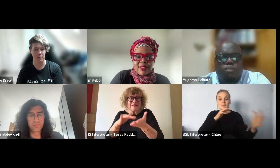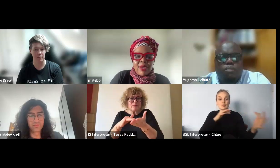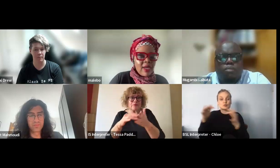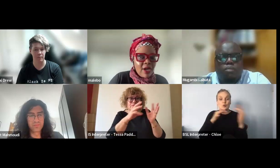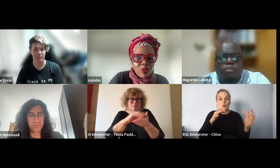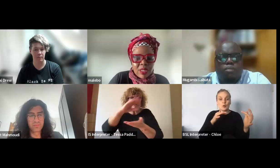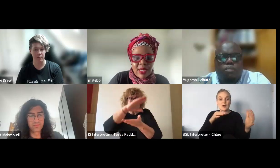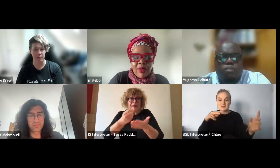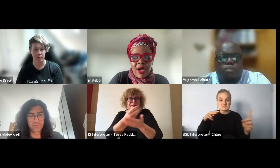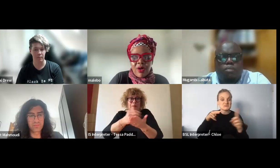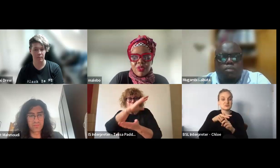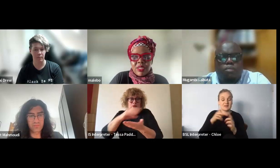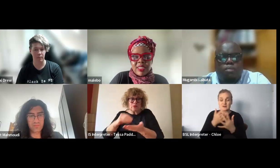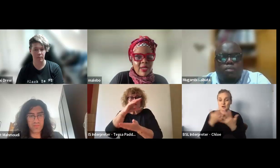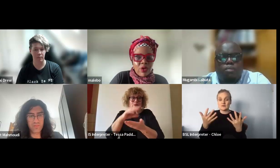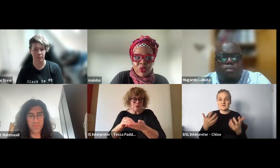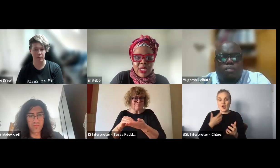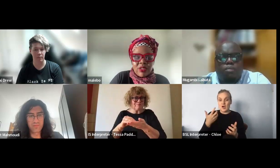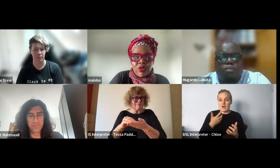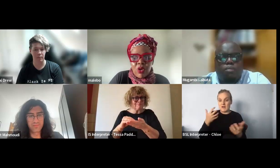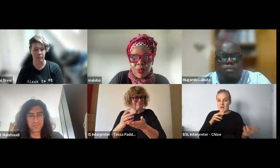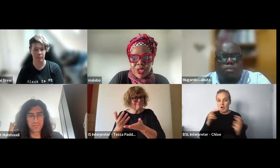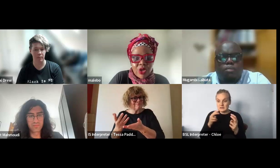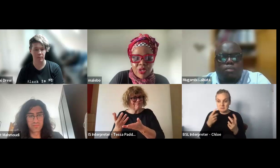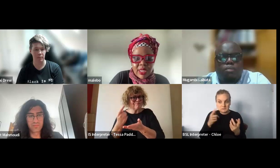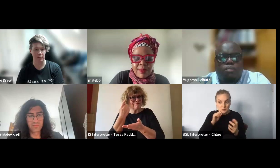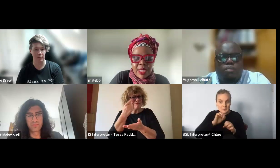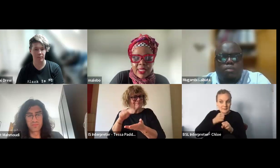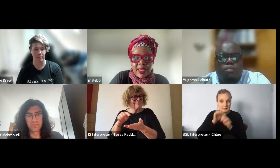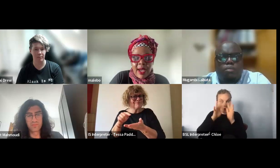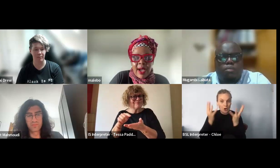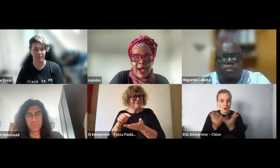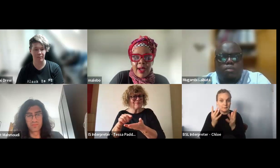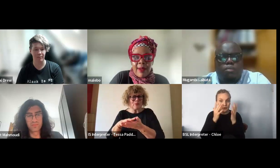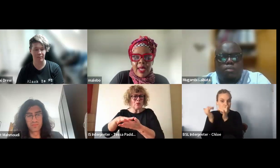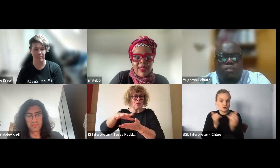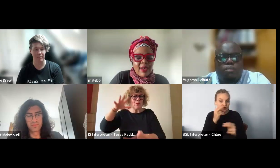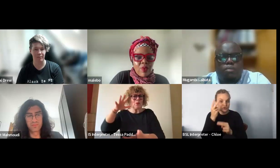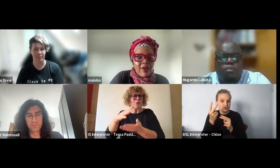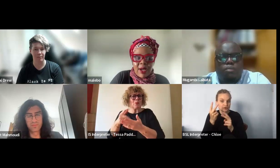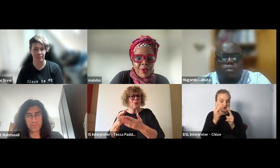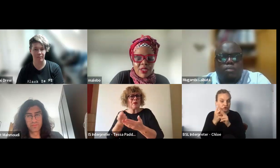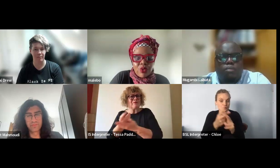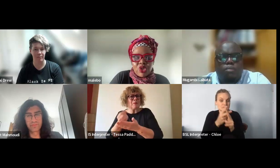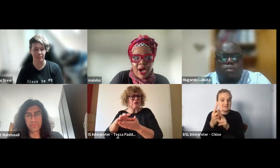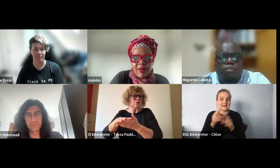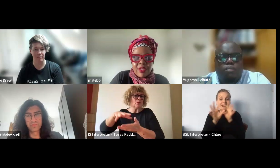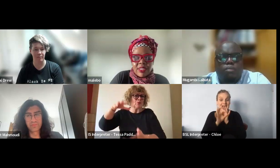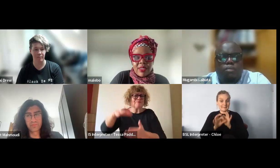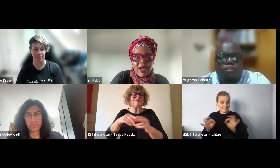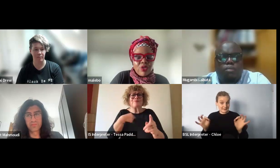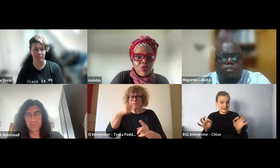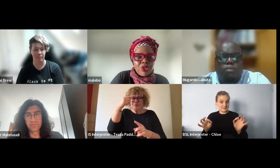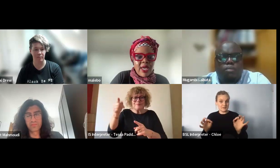and there's many arguments around, is that going to lead to global security and peace? And then we have companies who